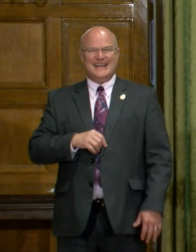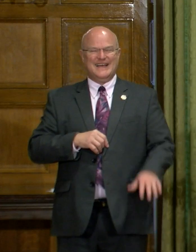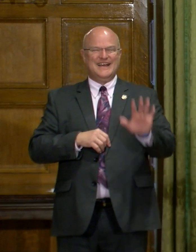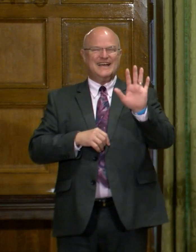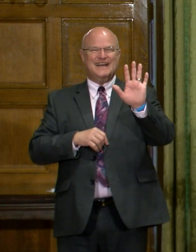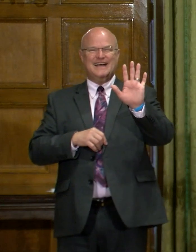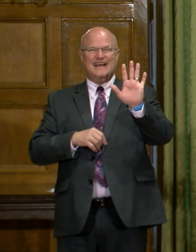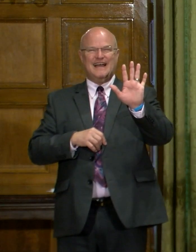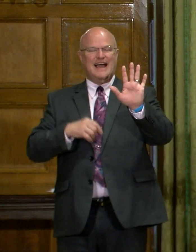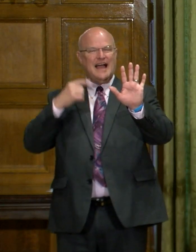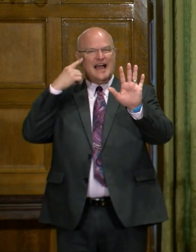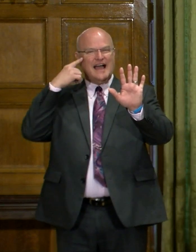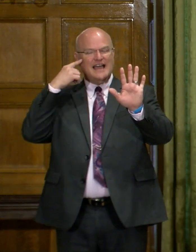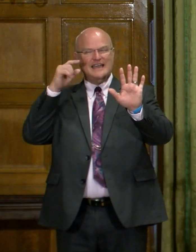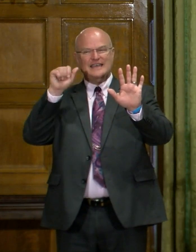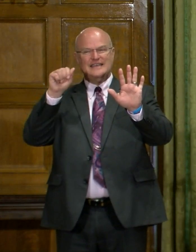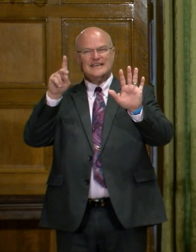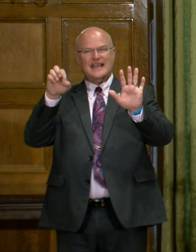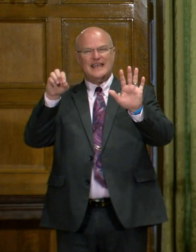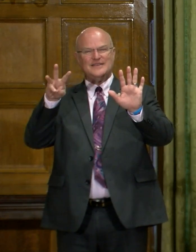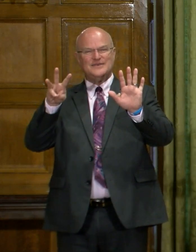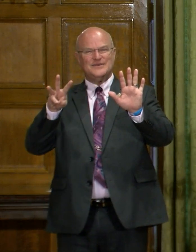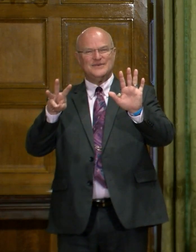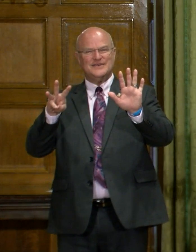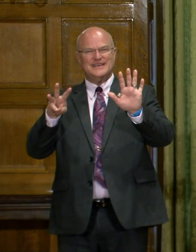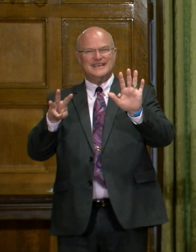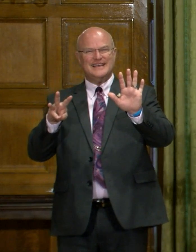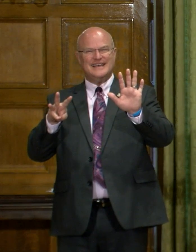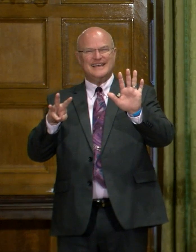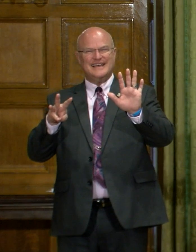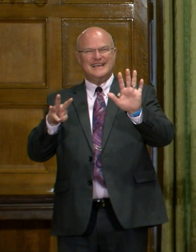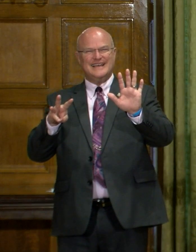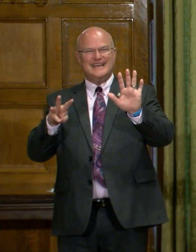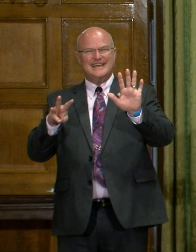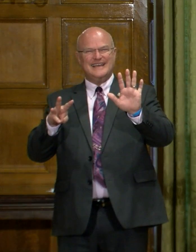All right, I hear Andrew DeMillo, I think.